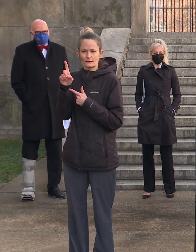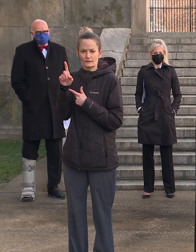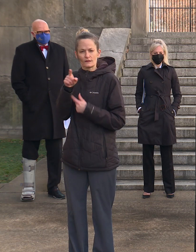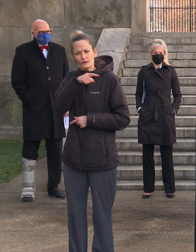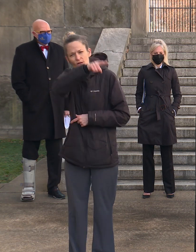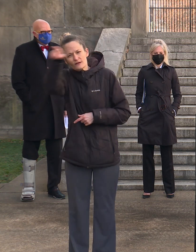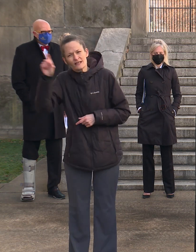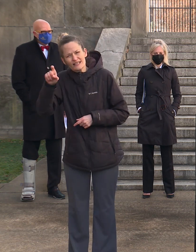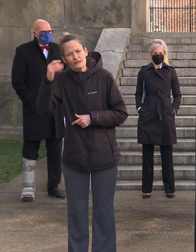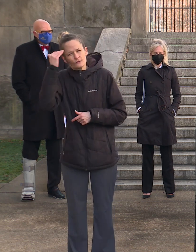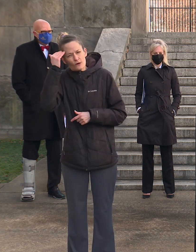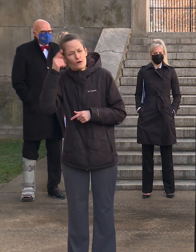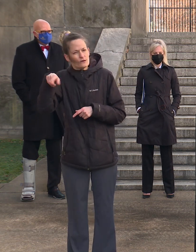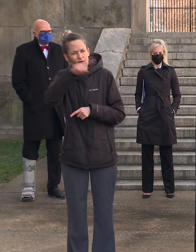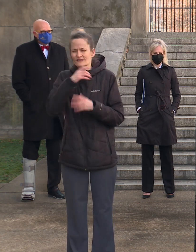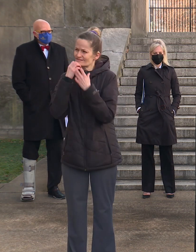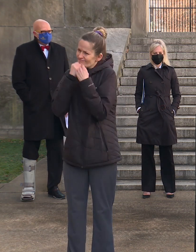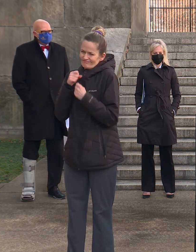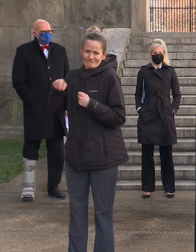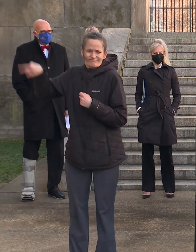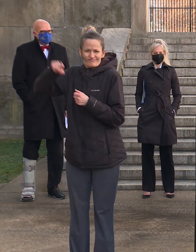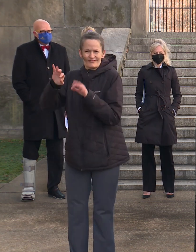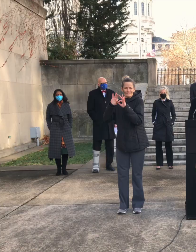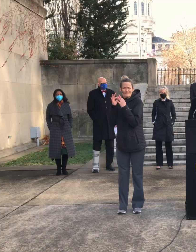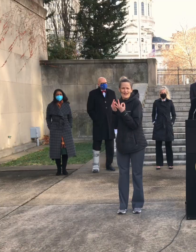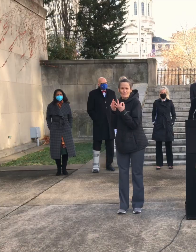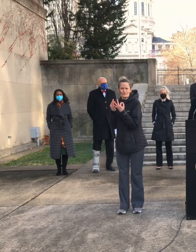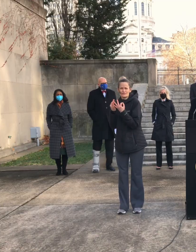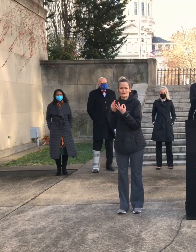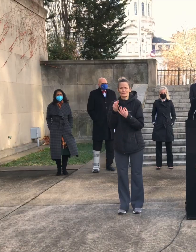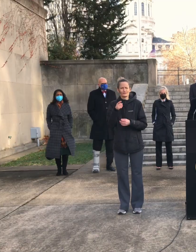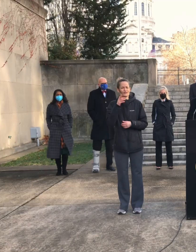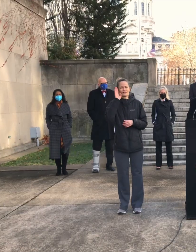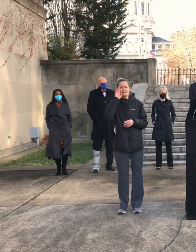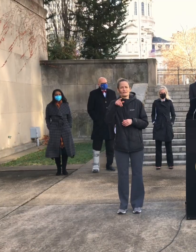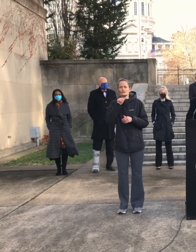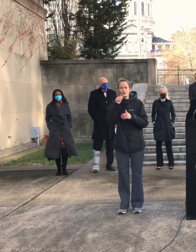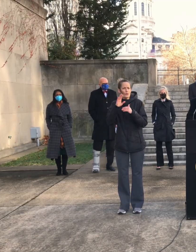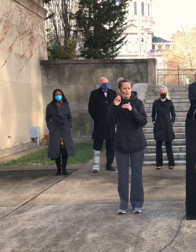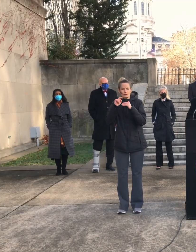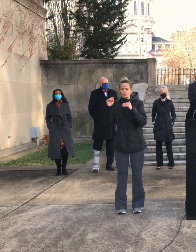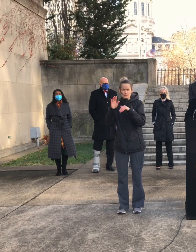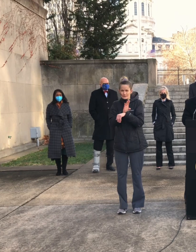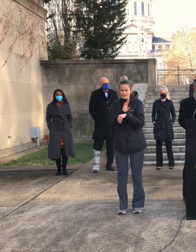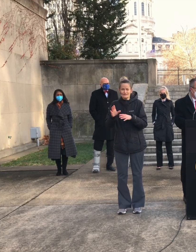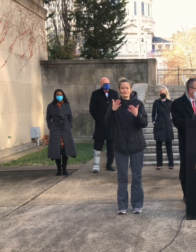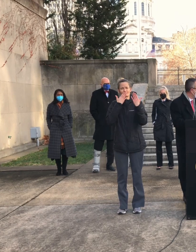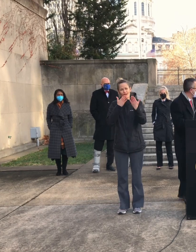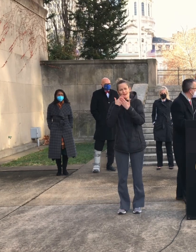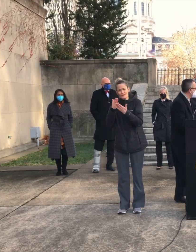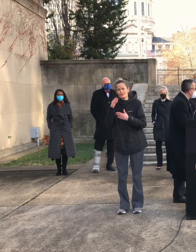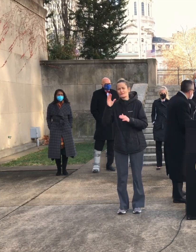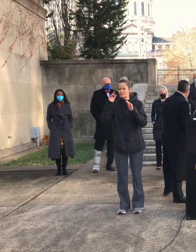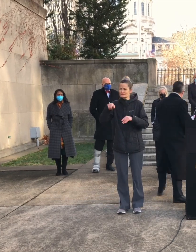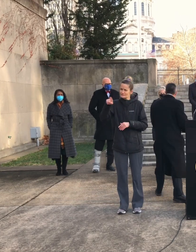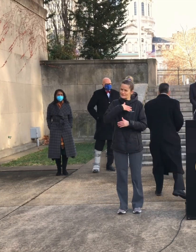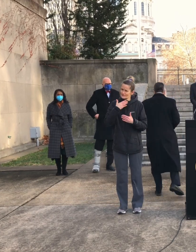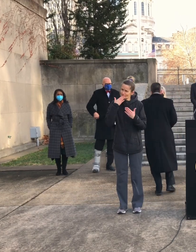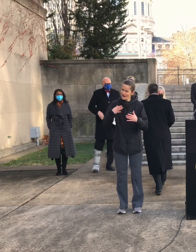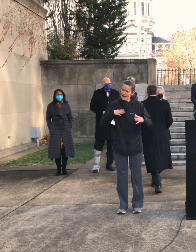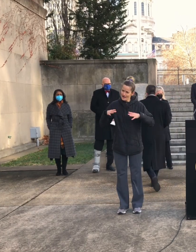out. Don't get too busy. Thank you, and my very best to you this holiday season. Mayor?